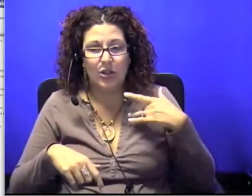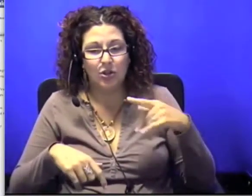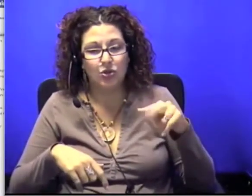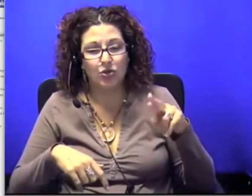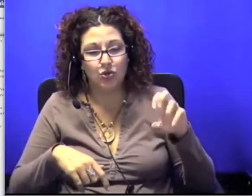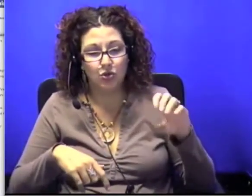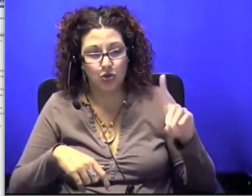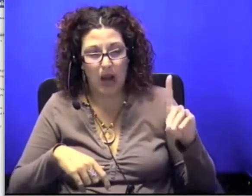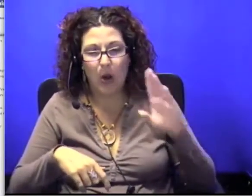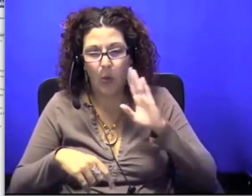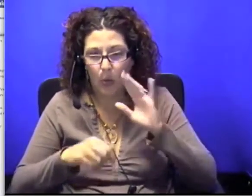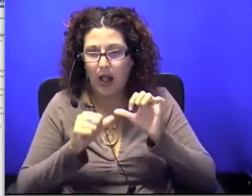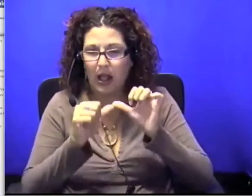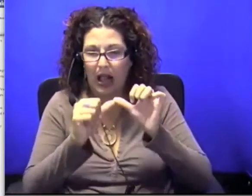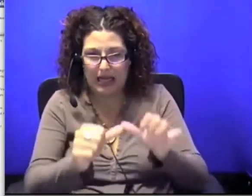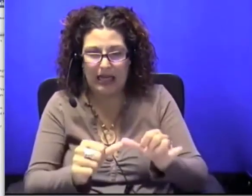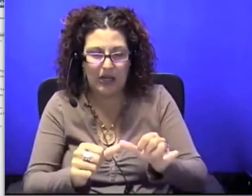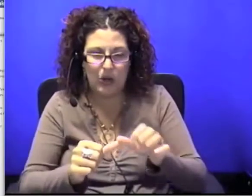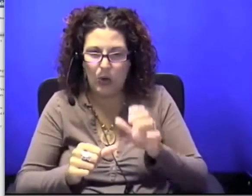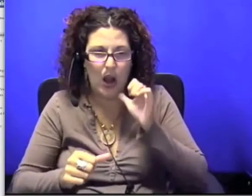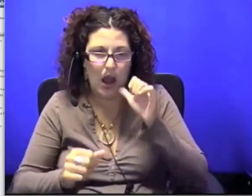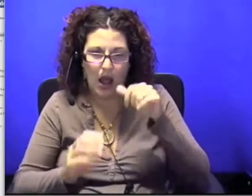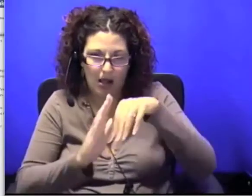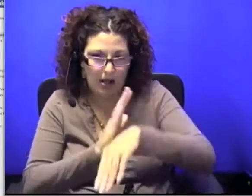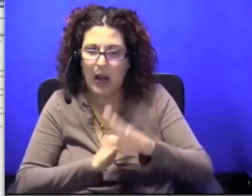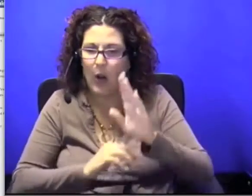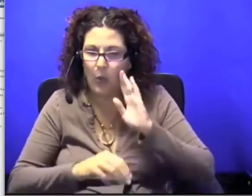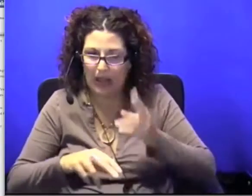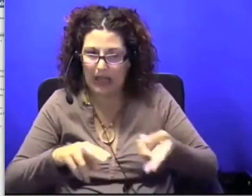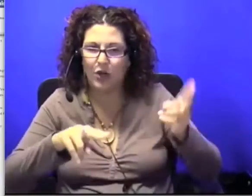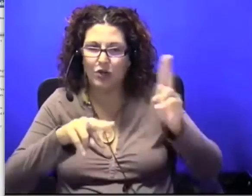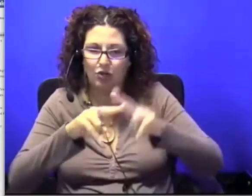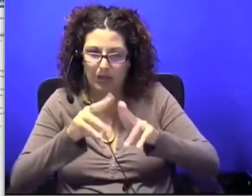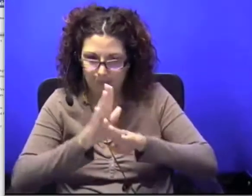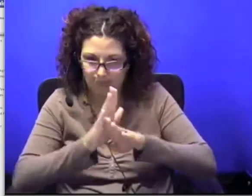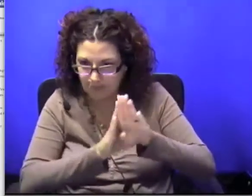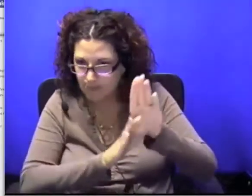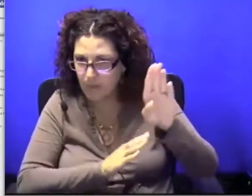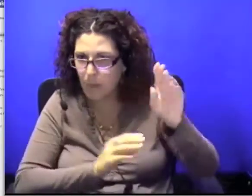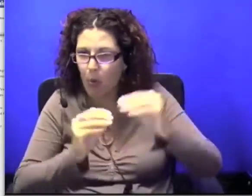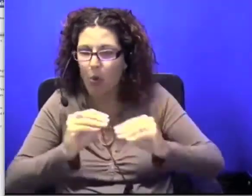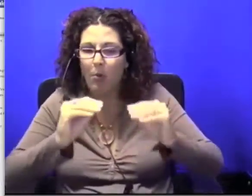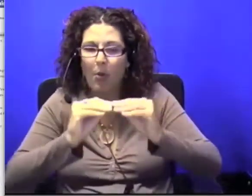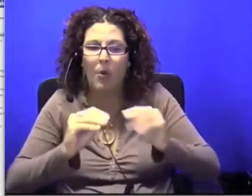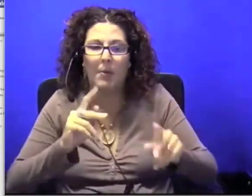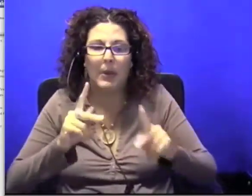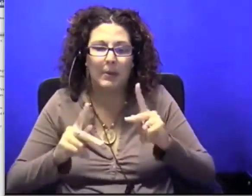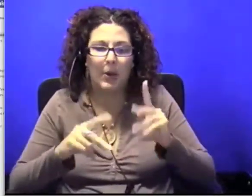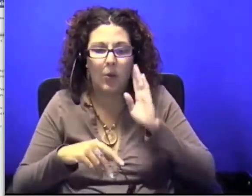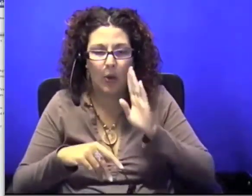this trend is going to continue, not get less. It's going to increase. More and more people are going to be